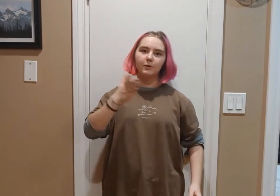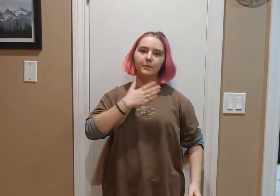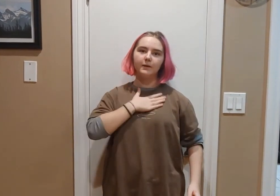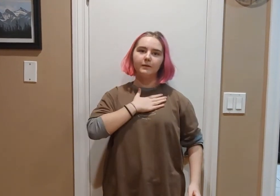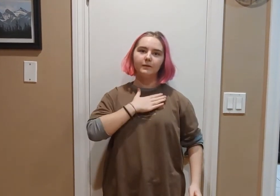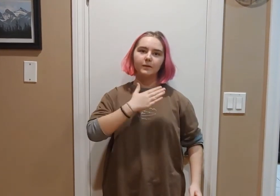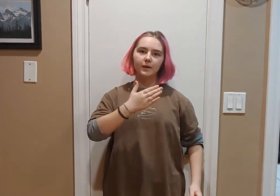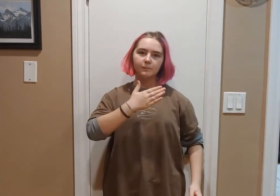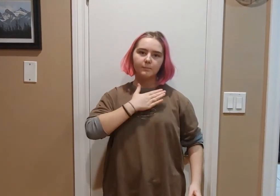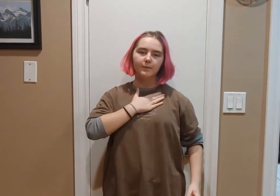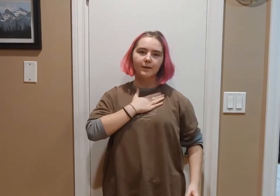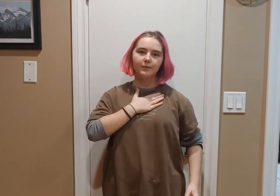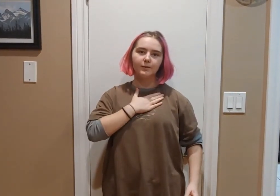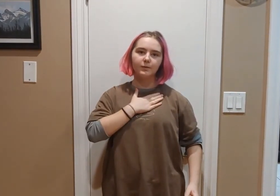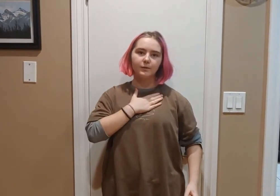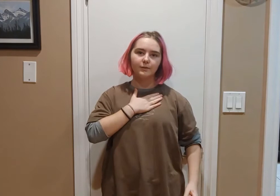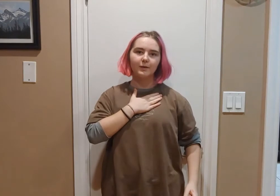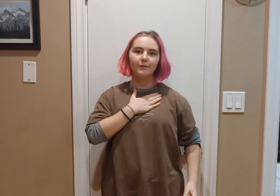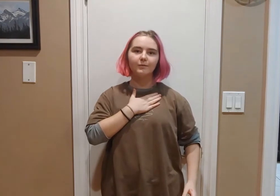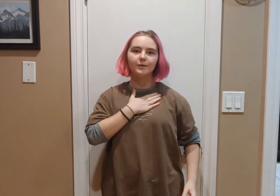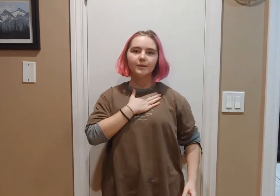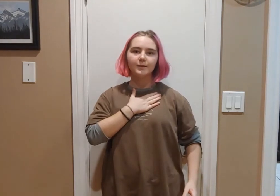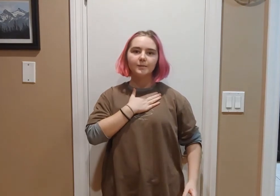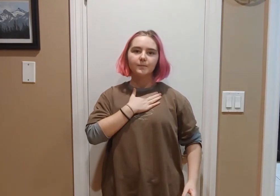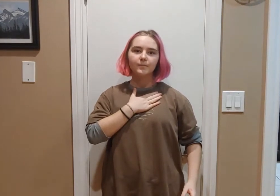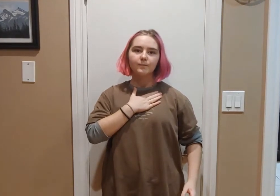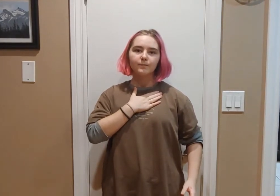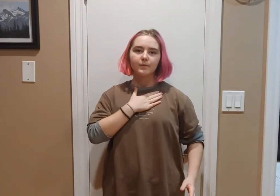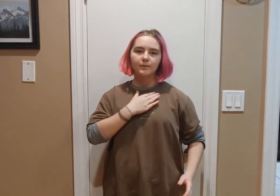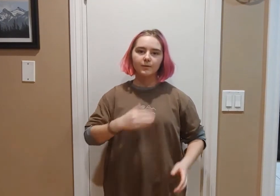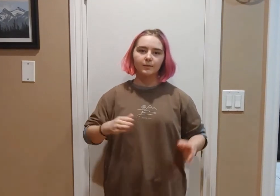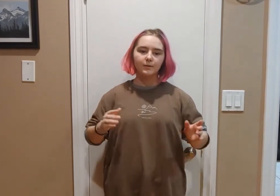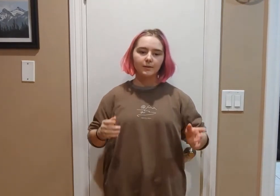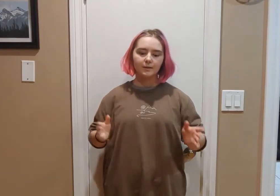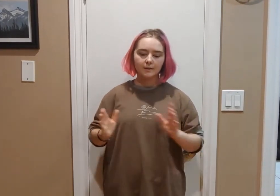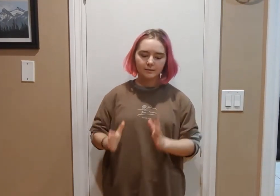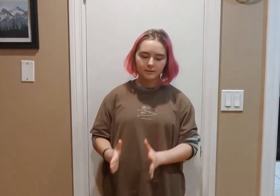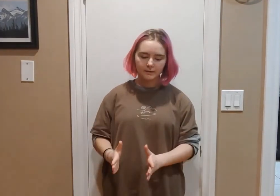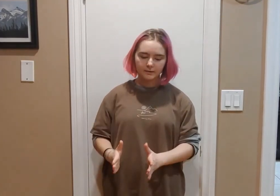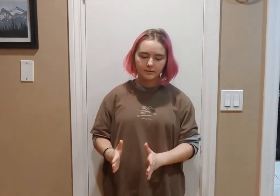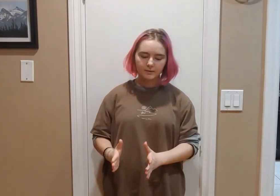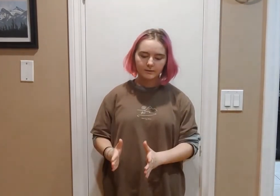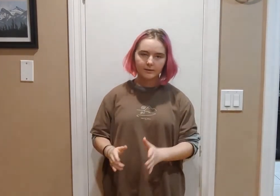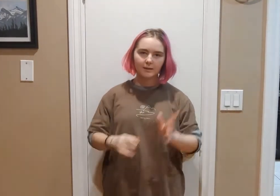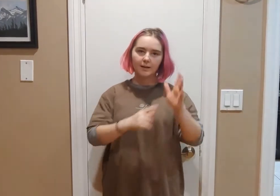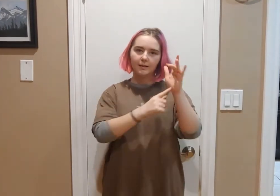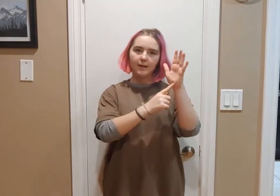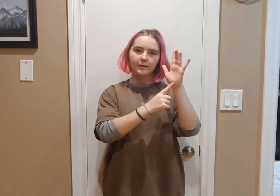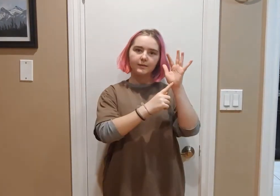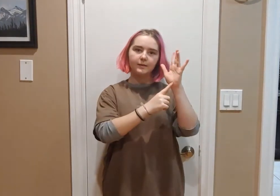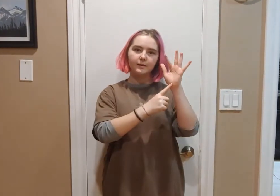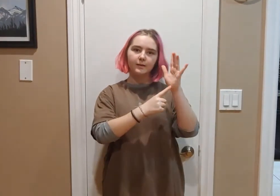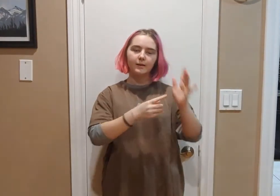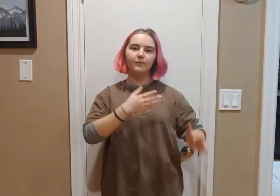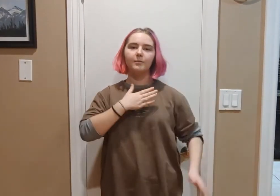open and have it to yourself. So this little light of